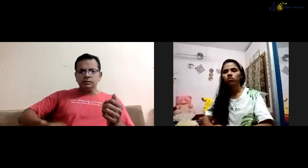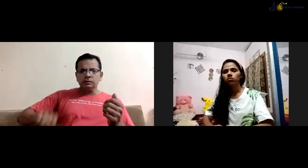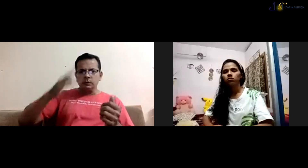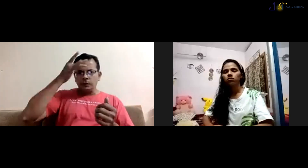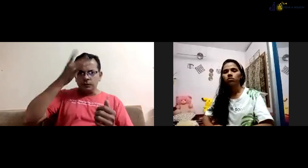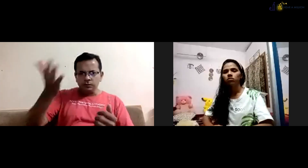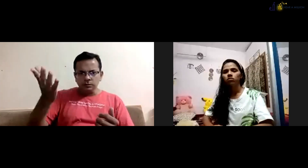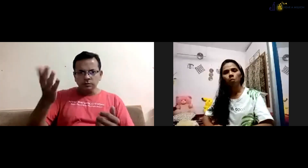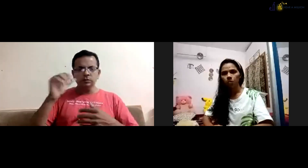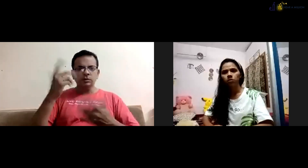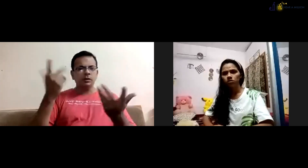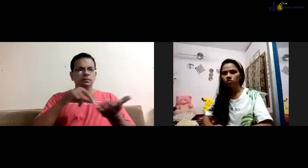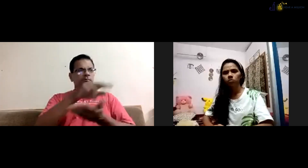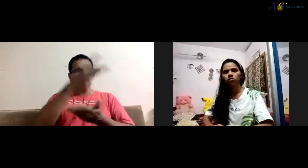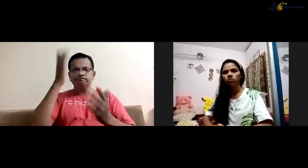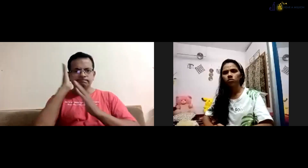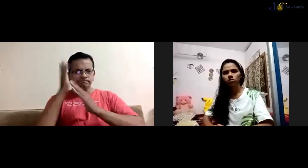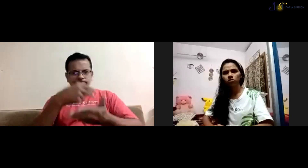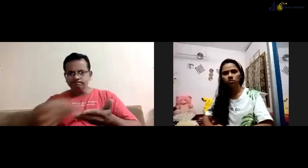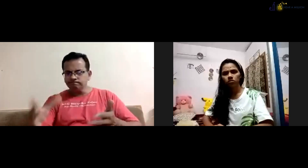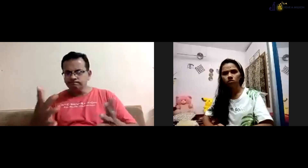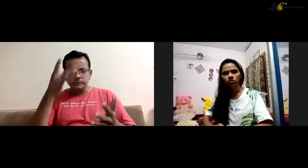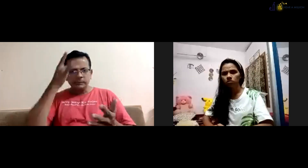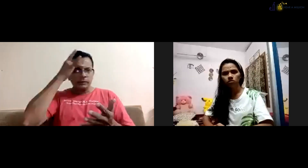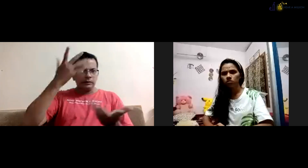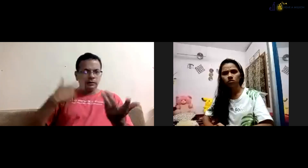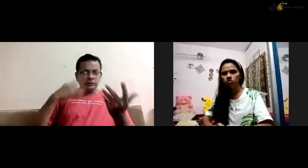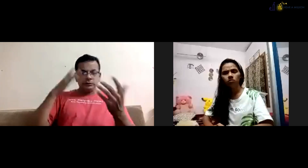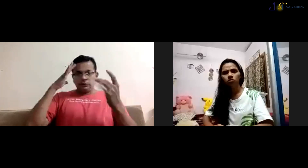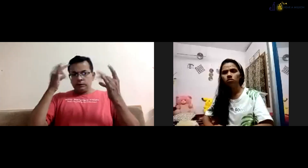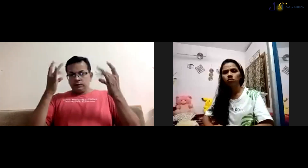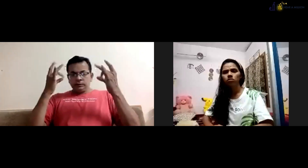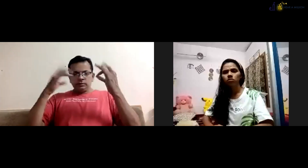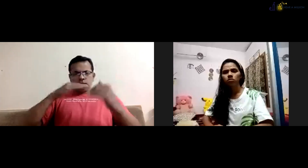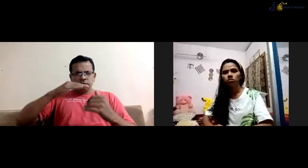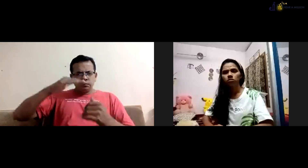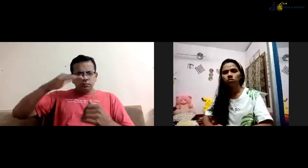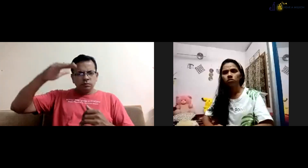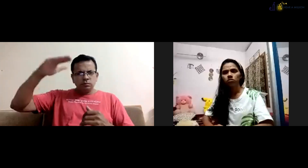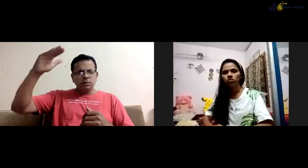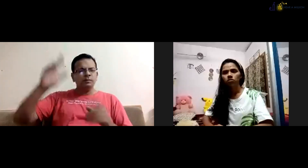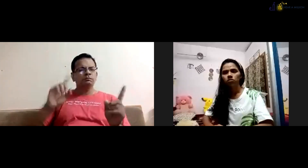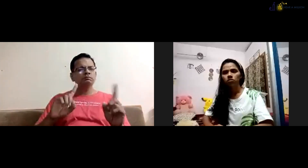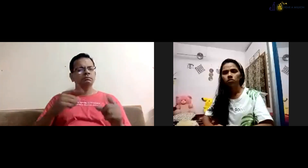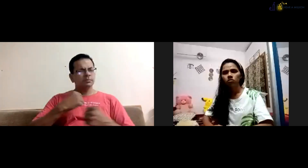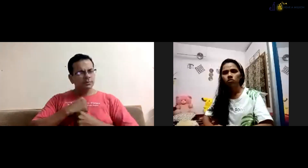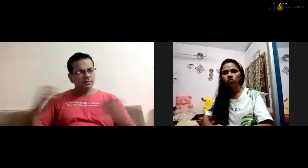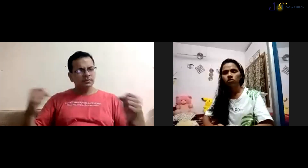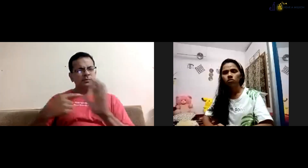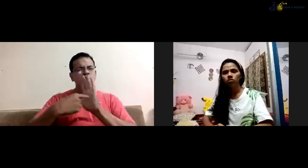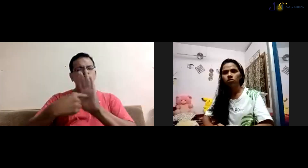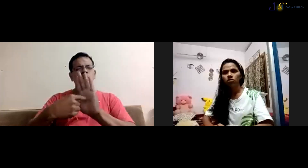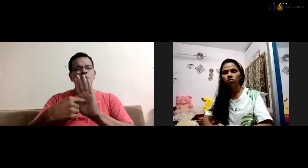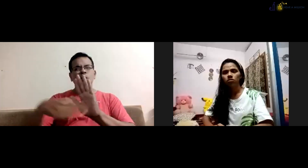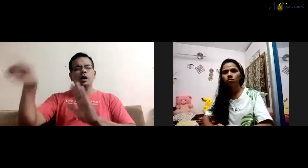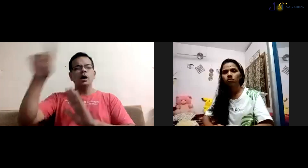want to show the people show it, and I was just scaring, and I was not able to sleep properly. I was just thinking a lot. I was